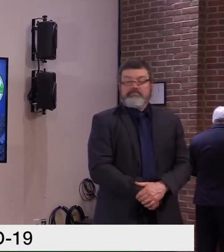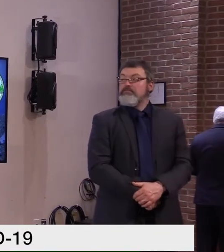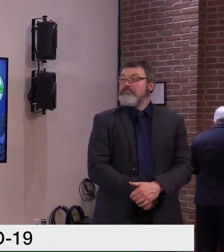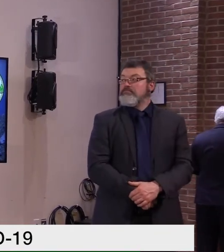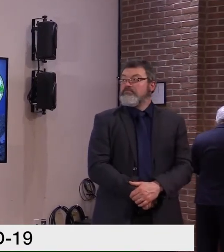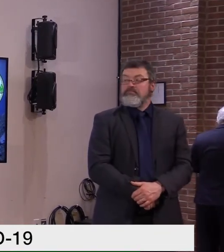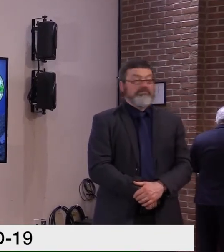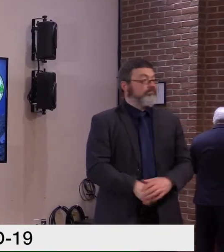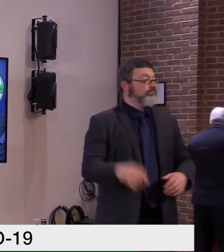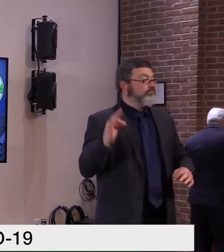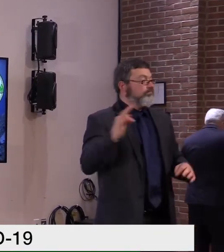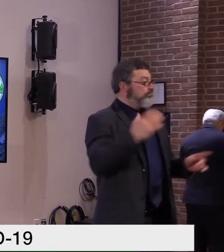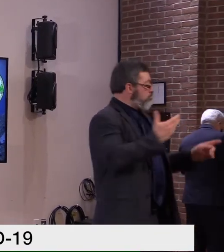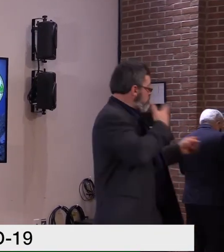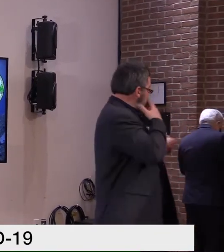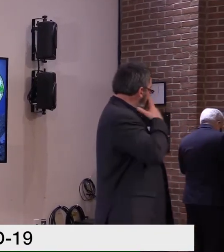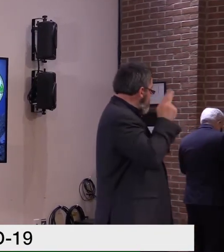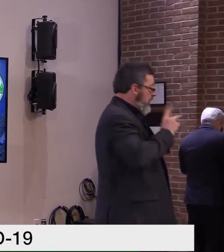Thank you, Secretary.